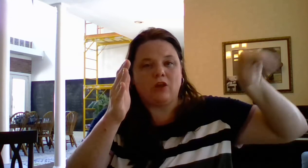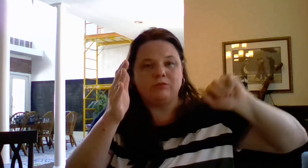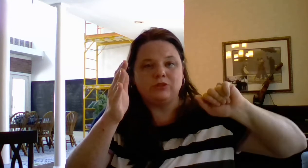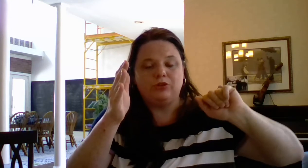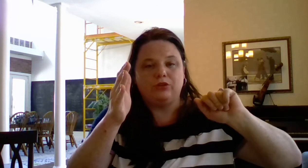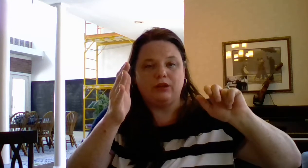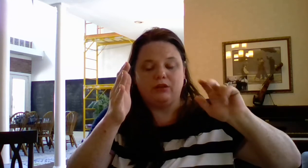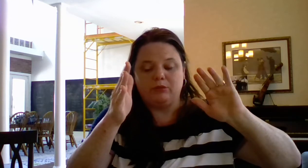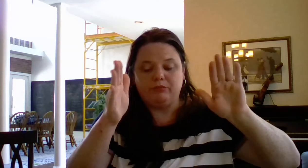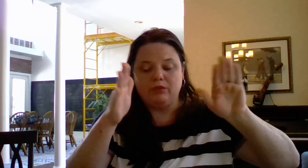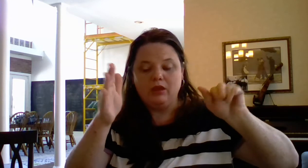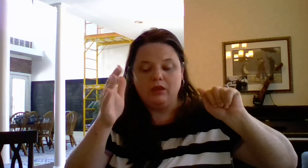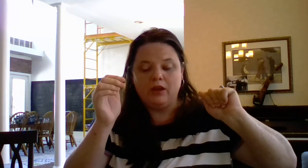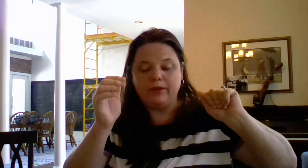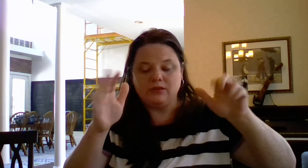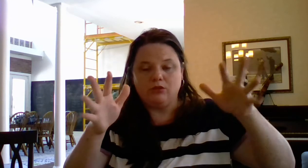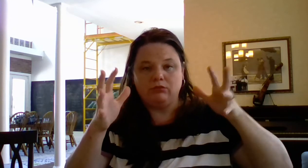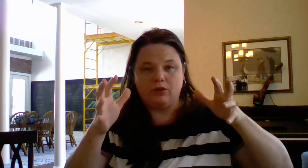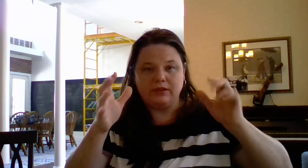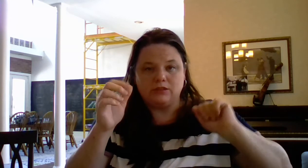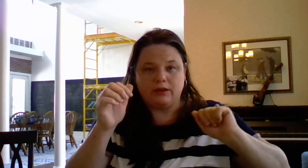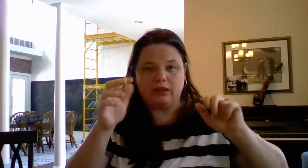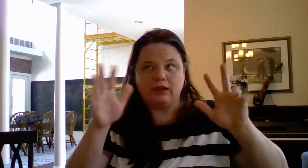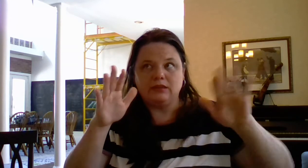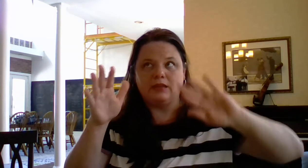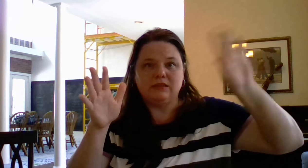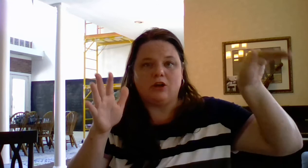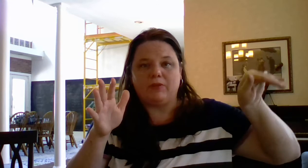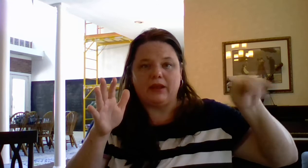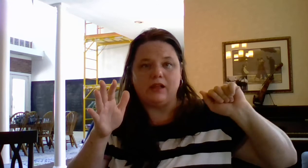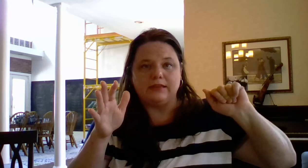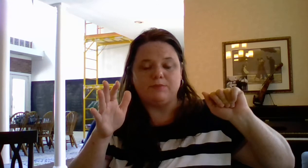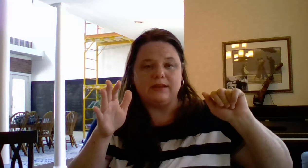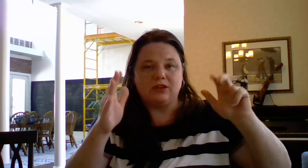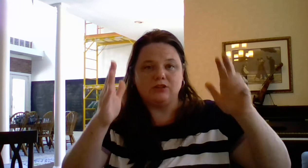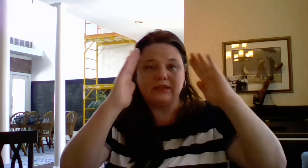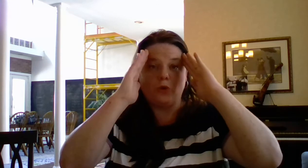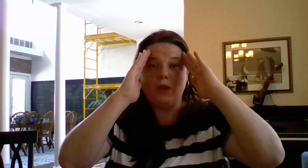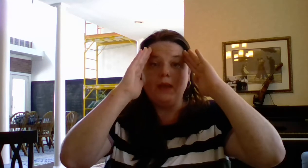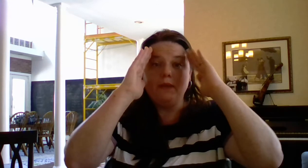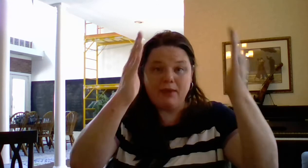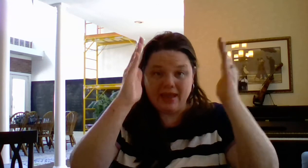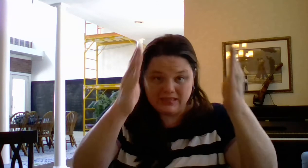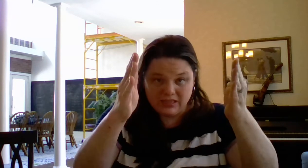them sooner. And anyway, so learn these three, and I did talk about that in class this past Thursday. So pay